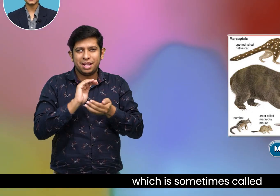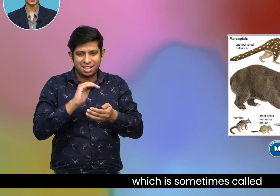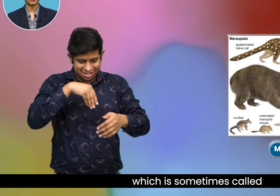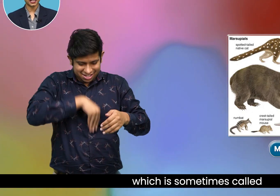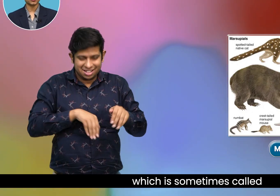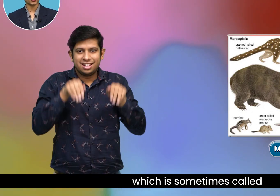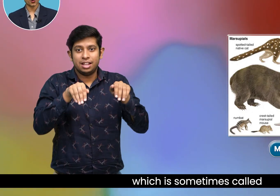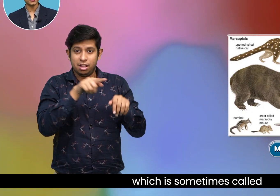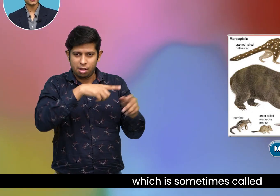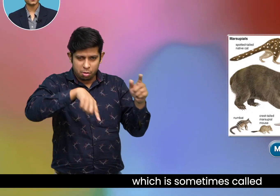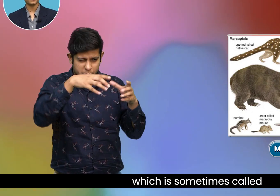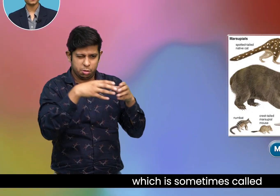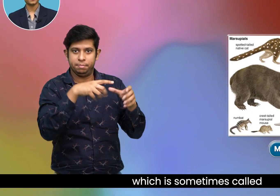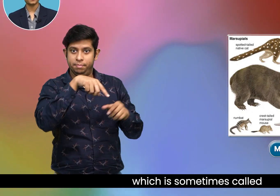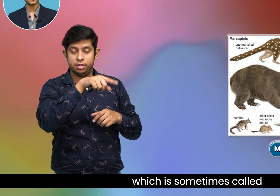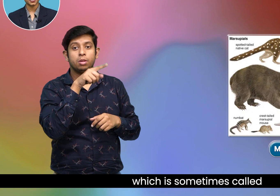which is sometimes called